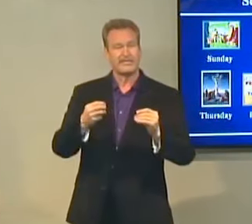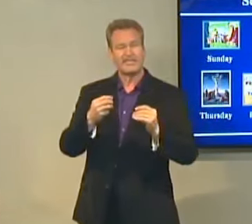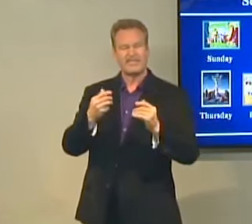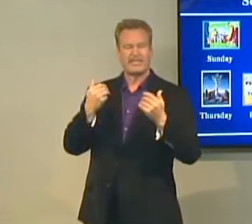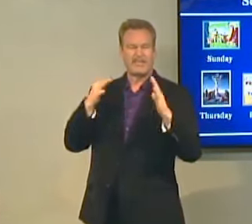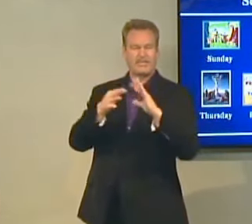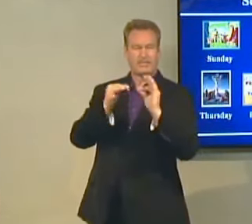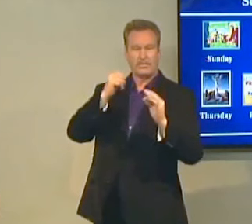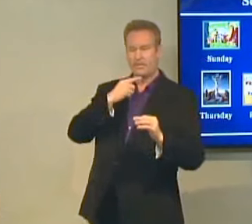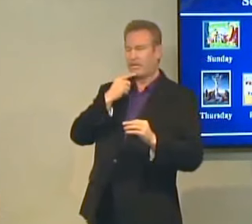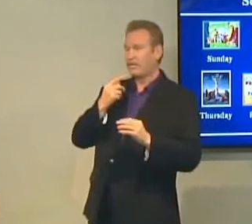body is gone.